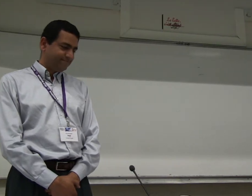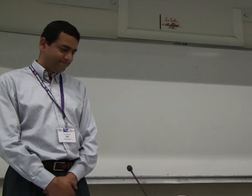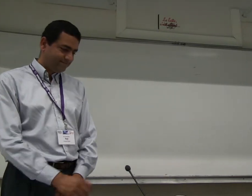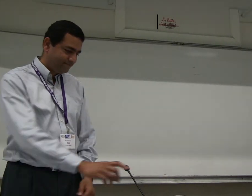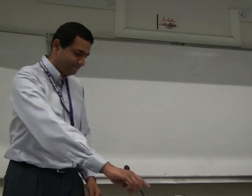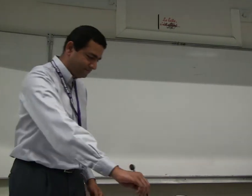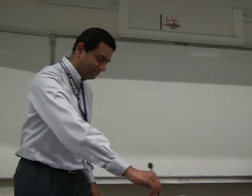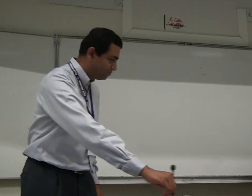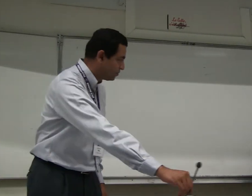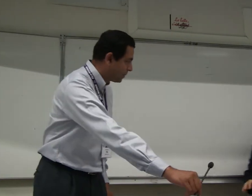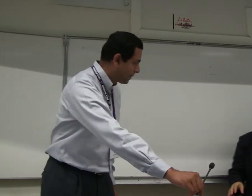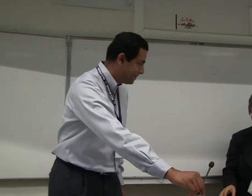This one? All right.